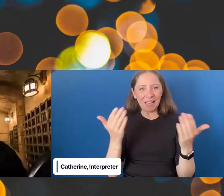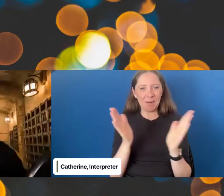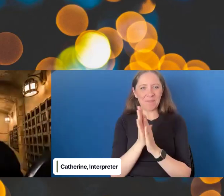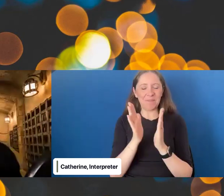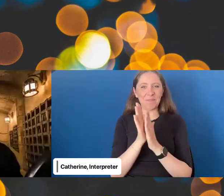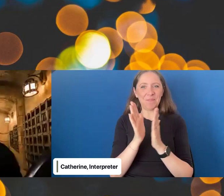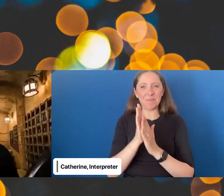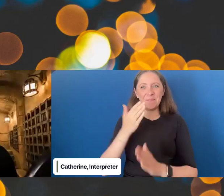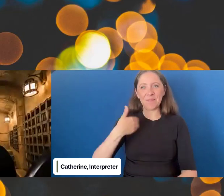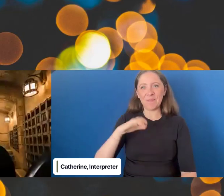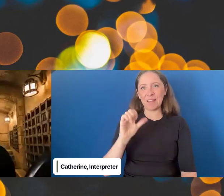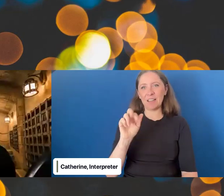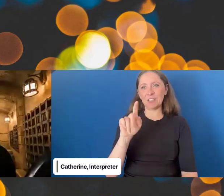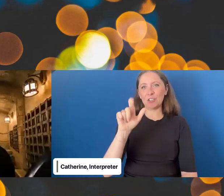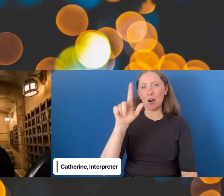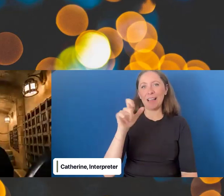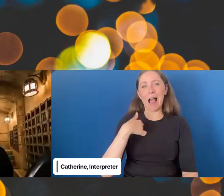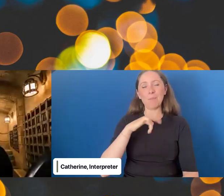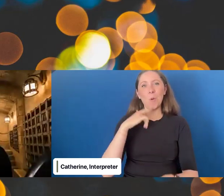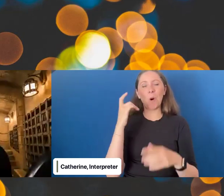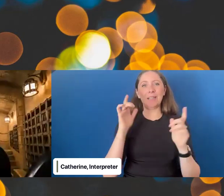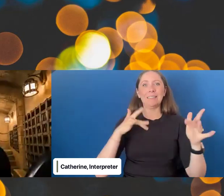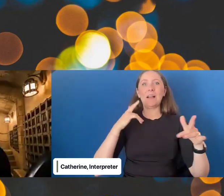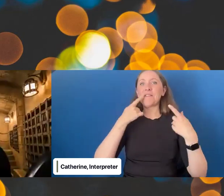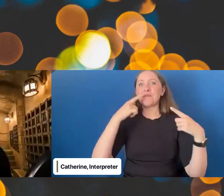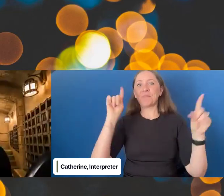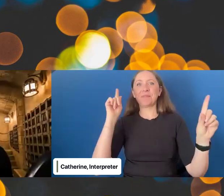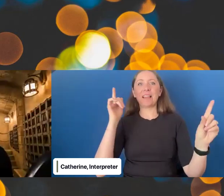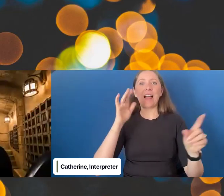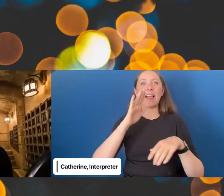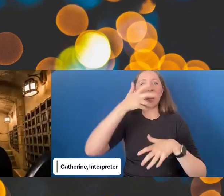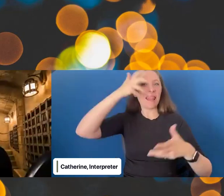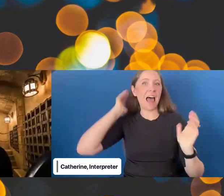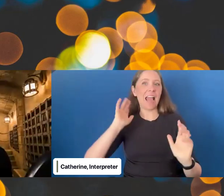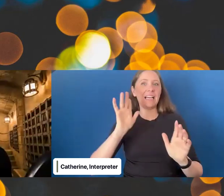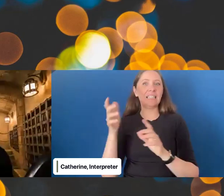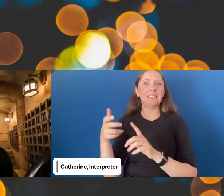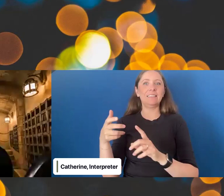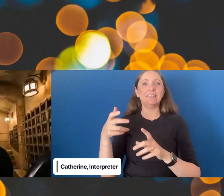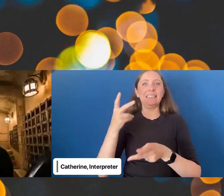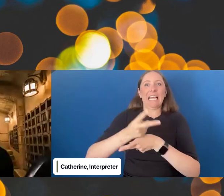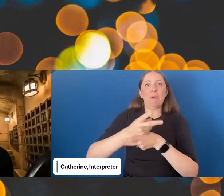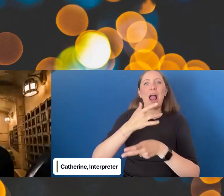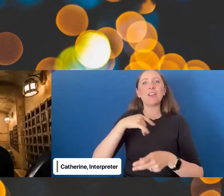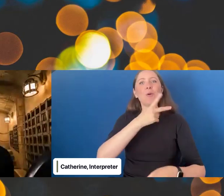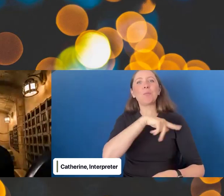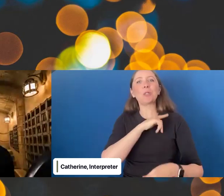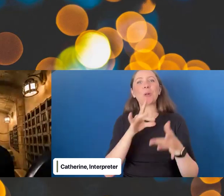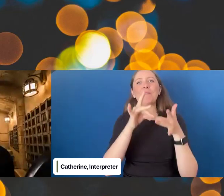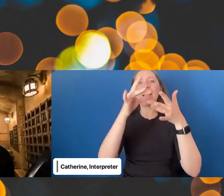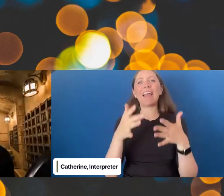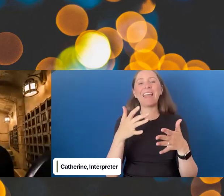Keepin. I'm your celebrity lion tamer and personal valet, your personal celebrity valet. With me today is